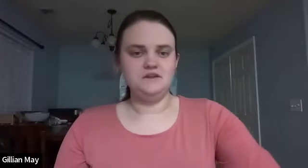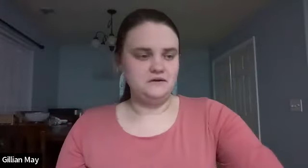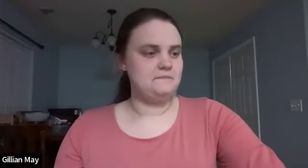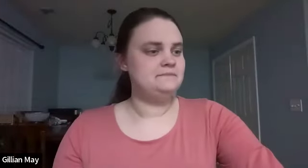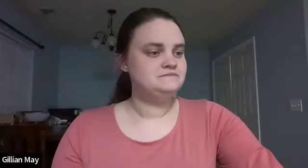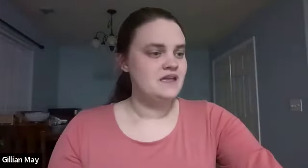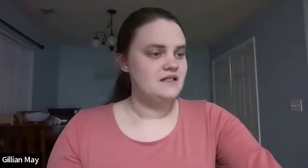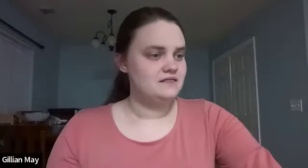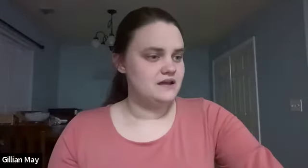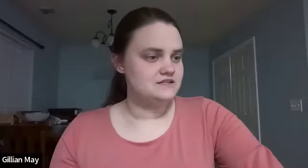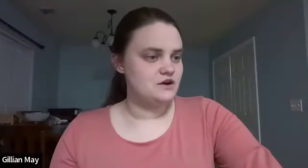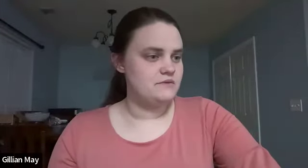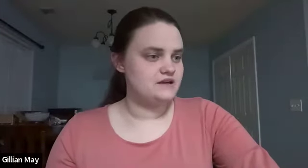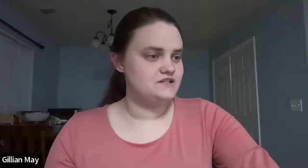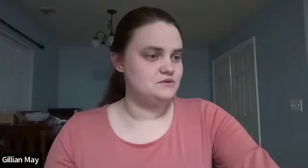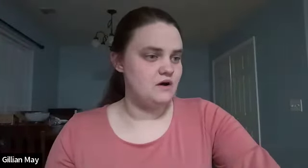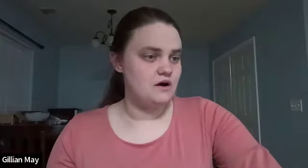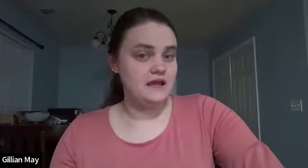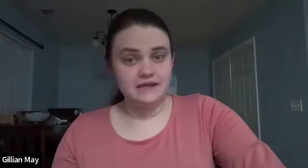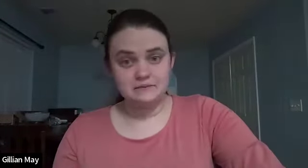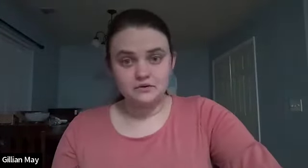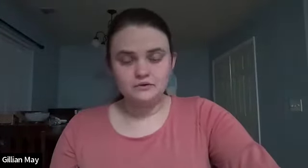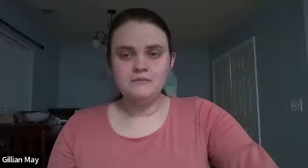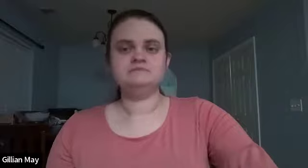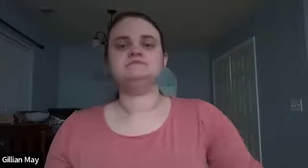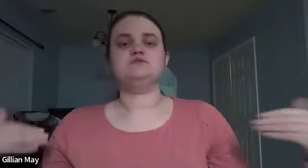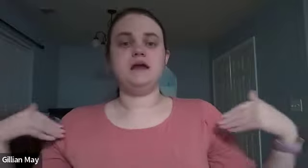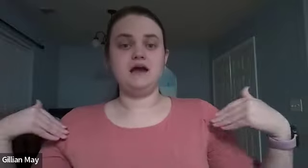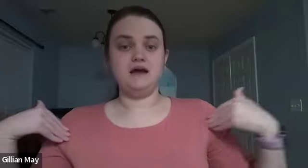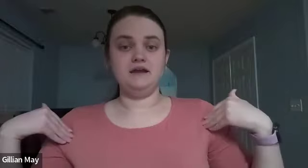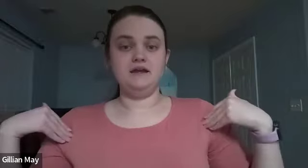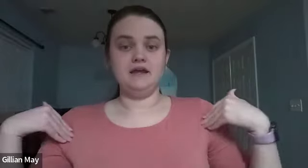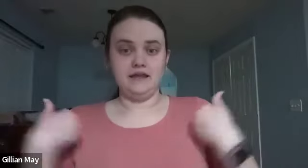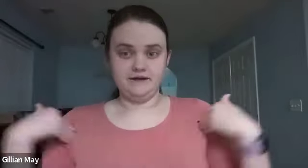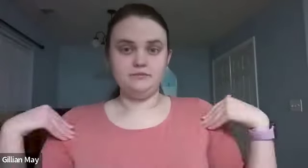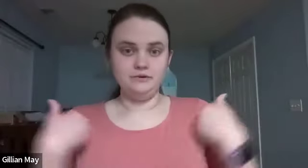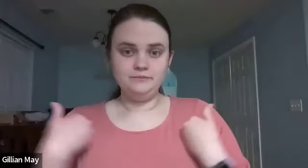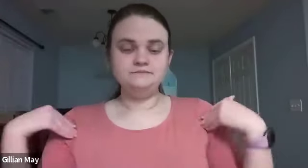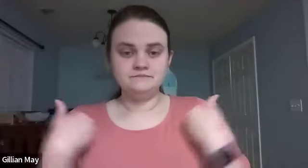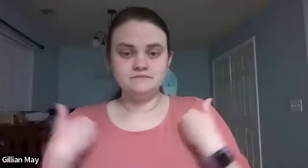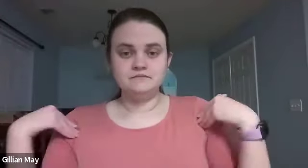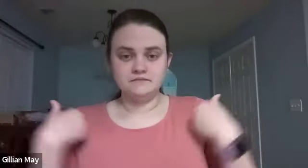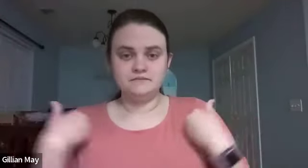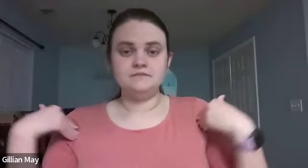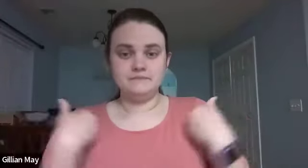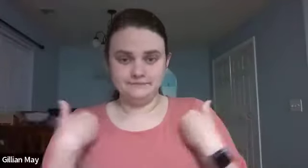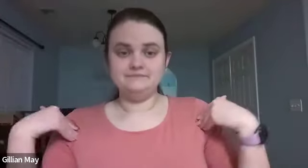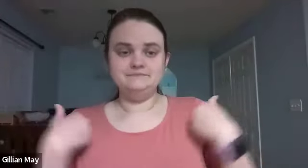Okay. Let's go back to our animal. So we had animal. Then